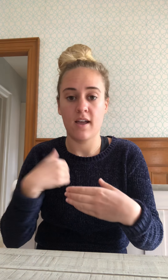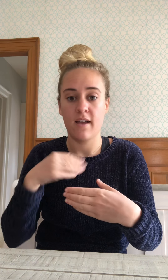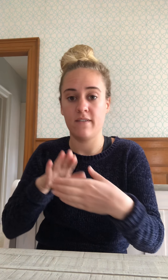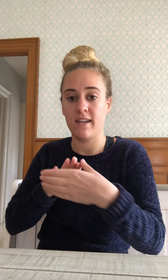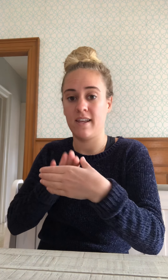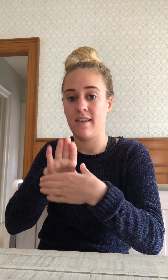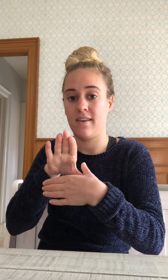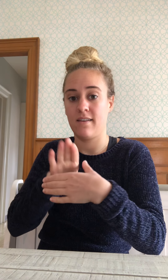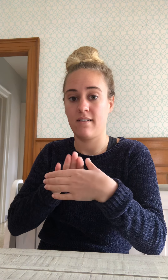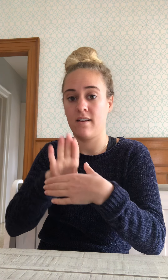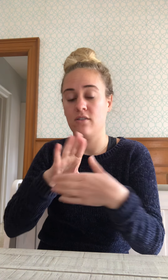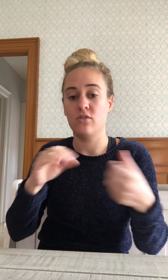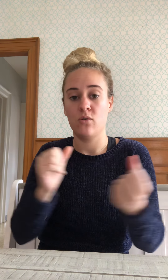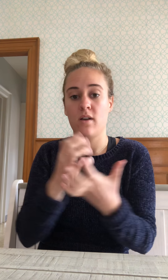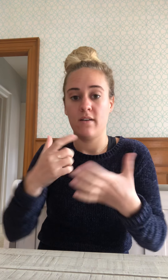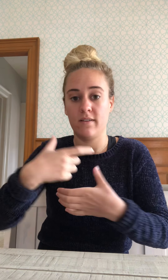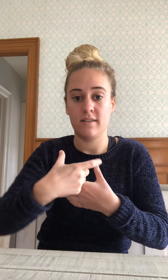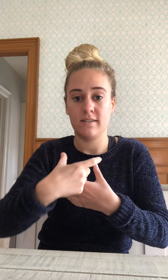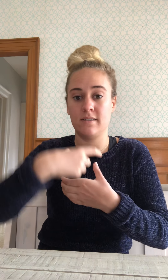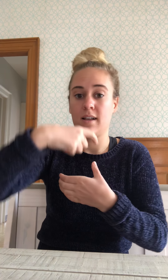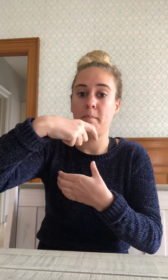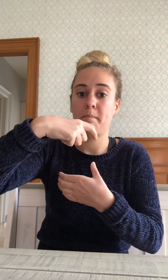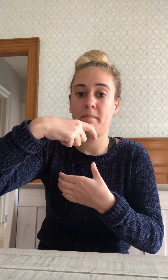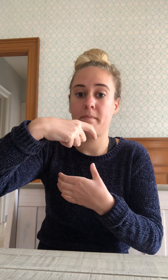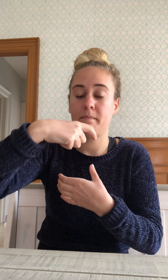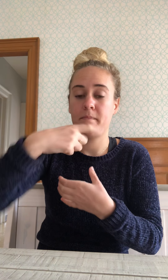everything can slide easily up because there's no resistance.